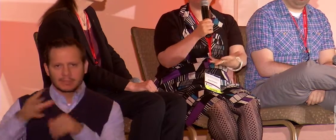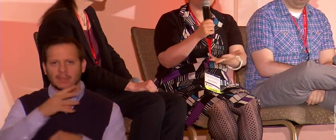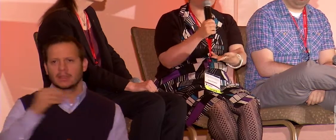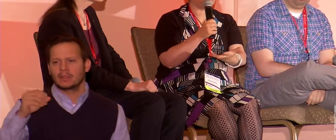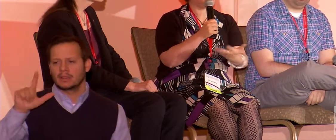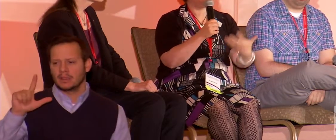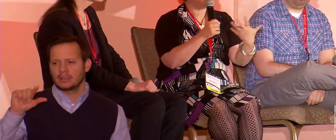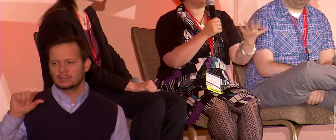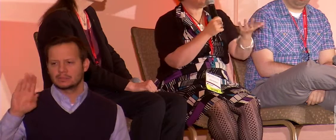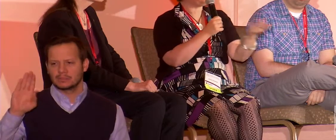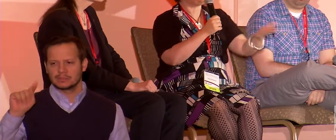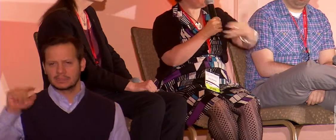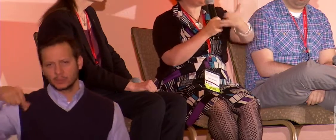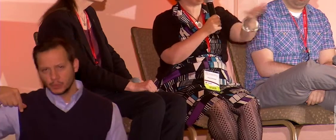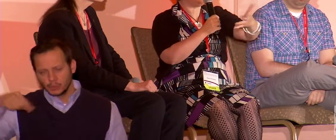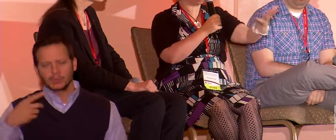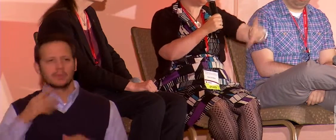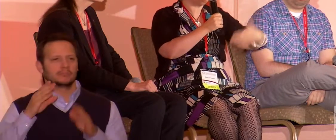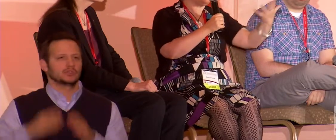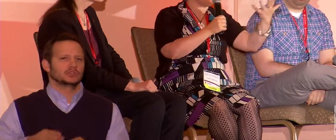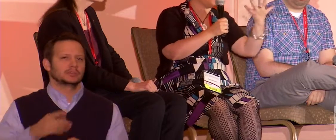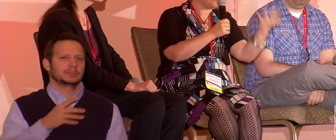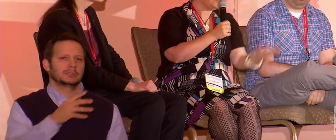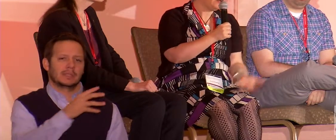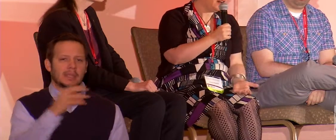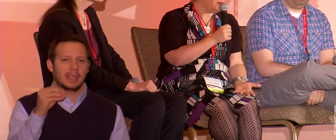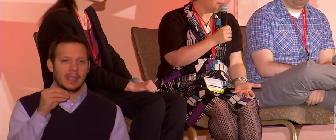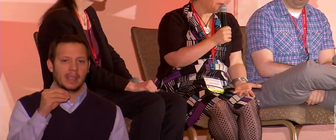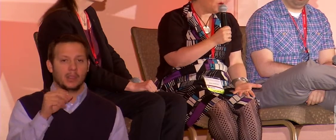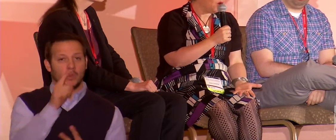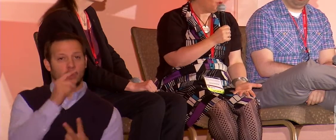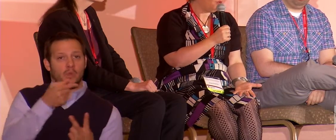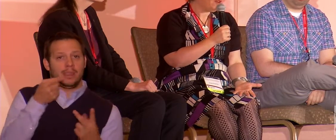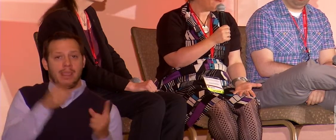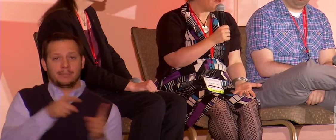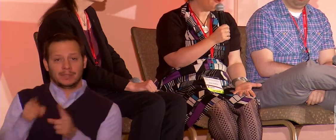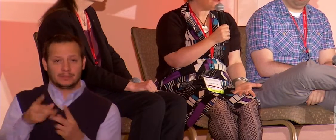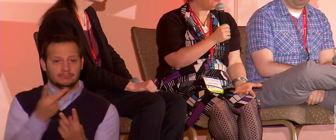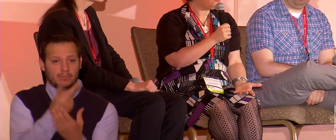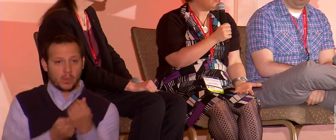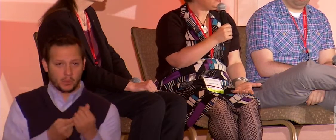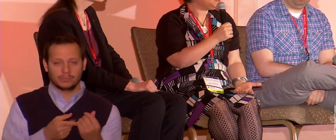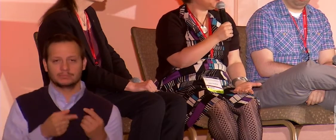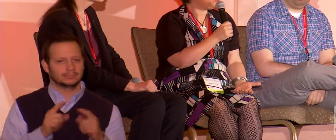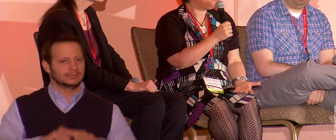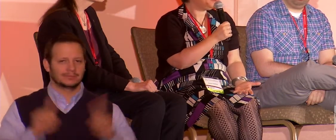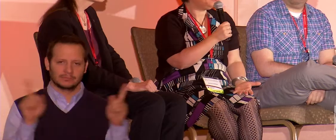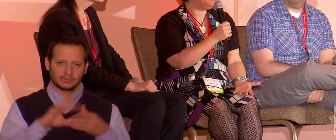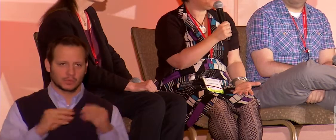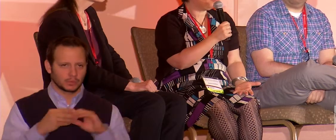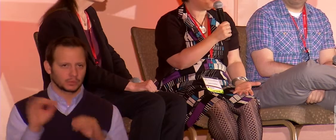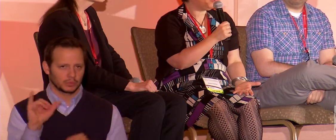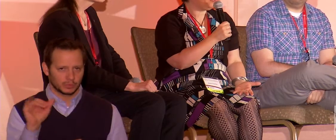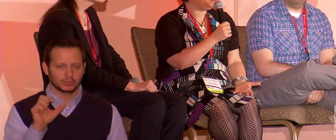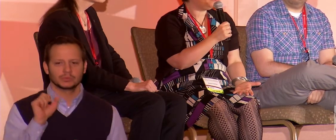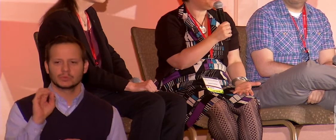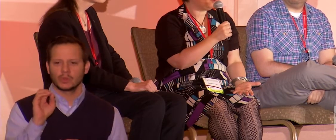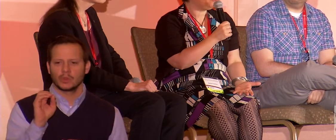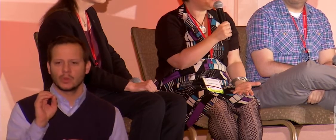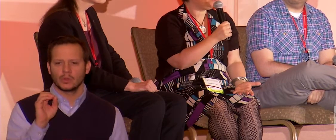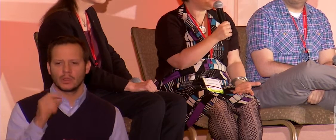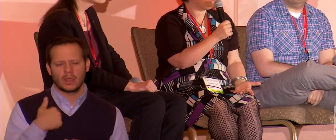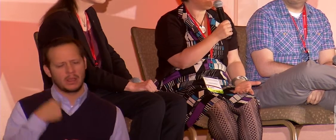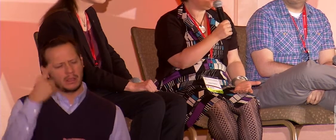LGBTQ person, and it's really different for every LGBTQ atheist. What I found though is that it's really common